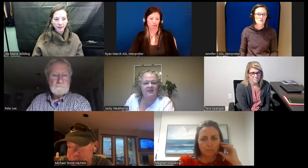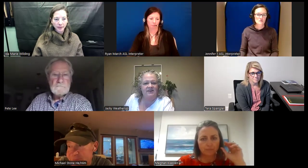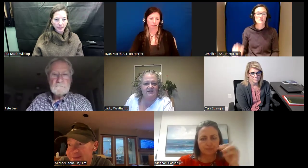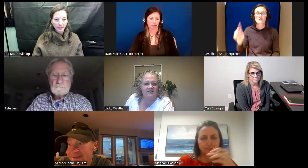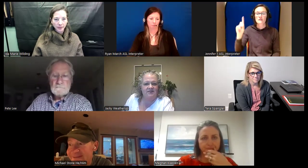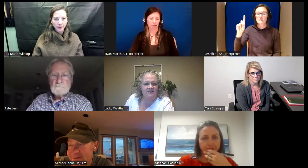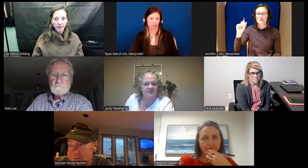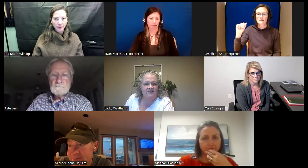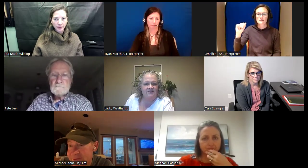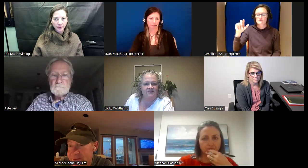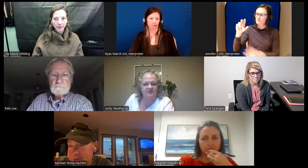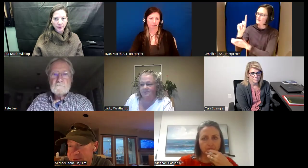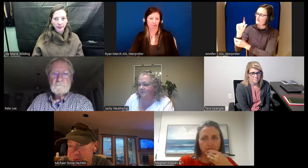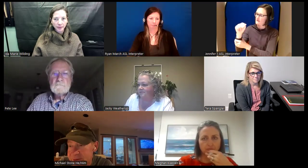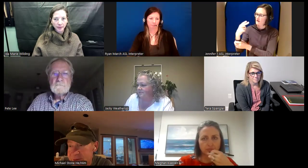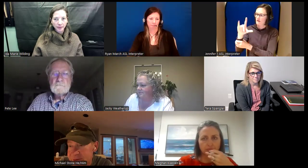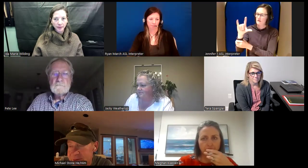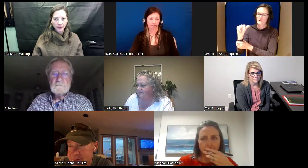Dahlia Casillas,